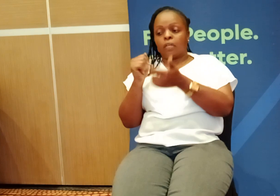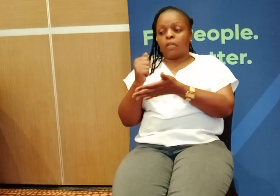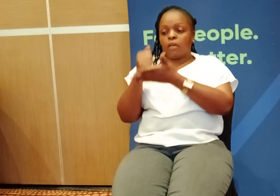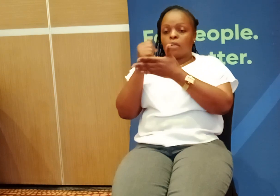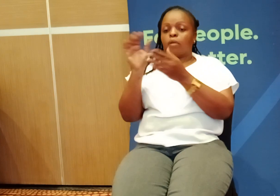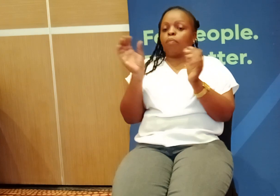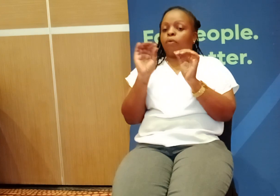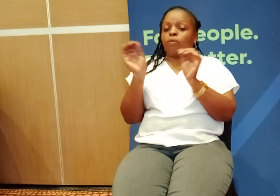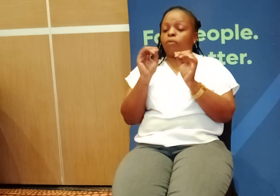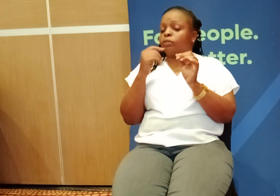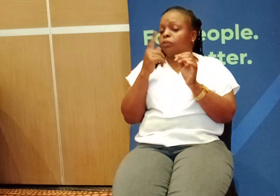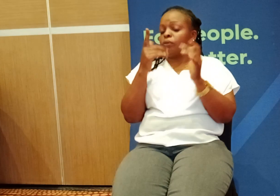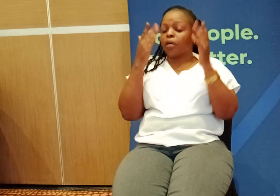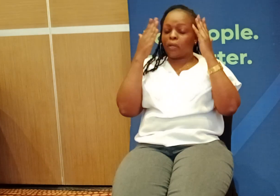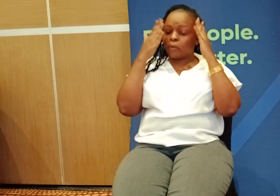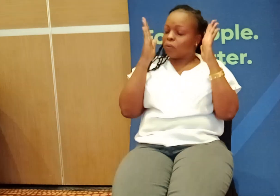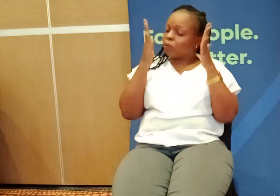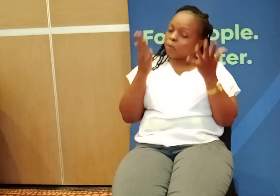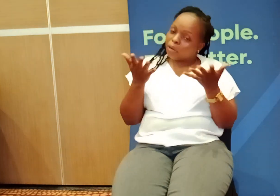2 wives survive.